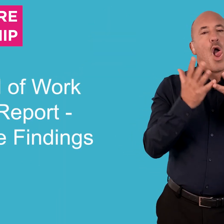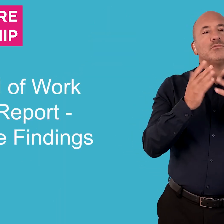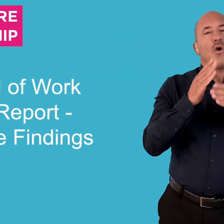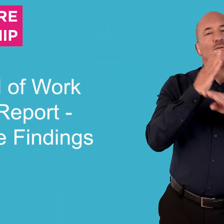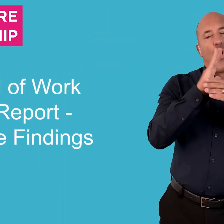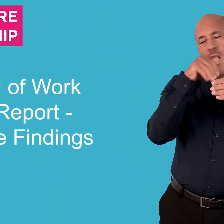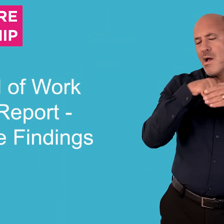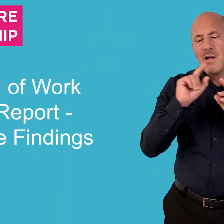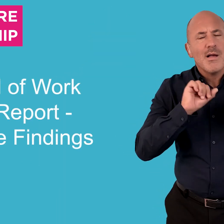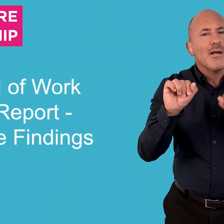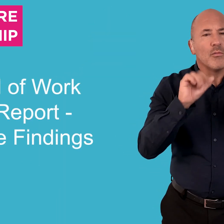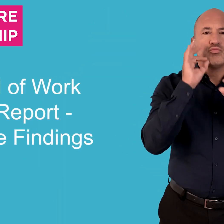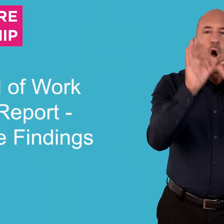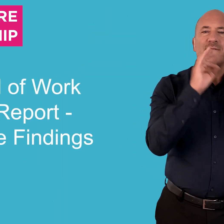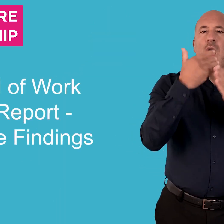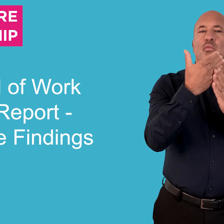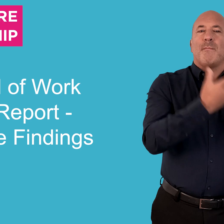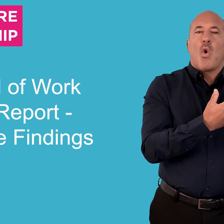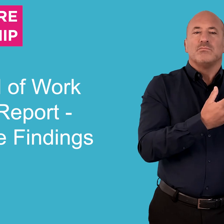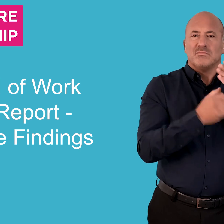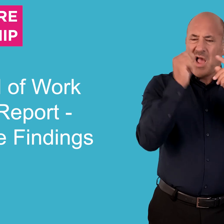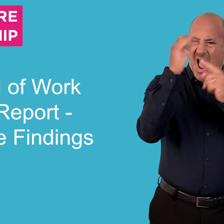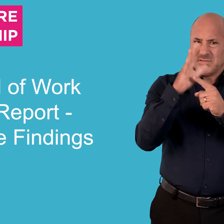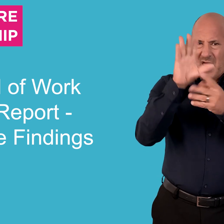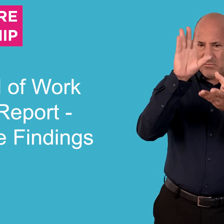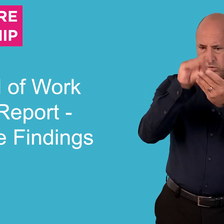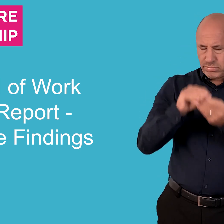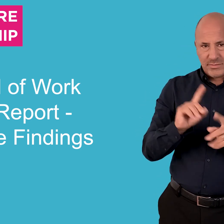3. World of Work Survey Report Headline Findings.